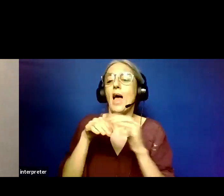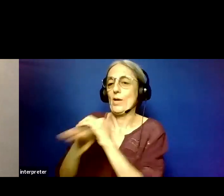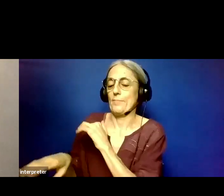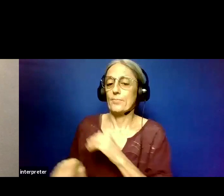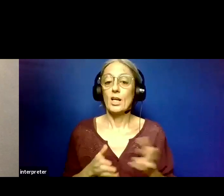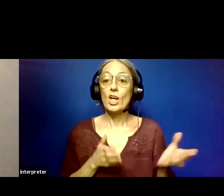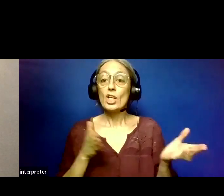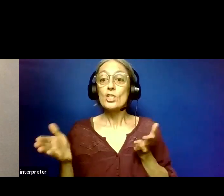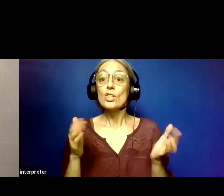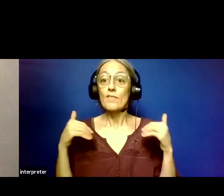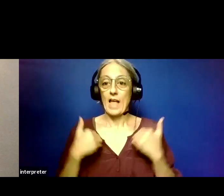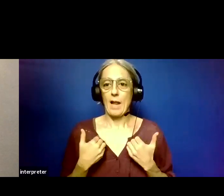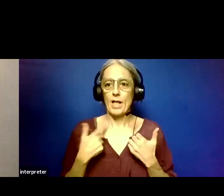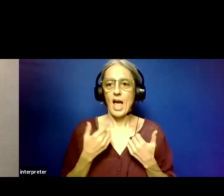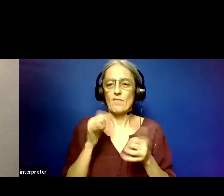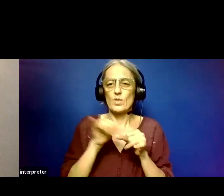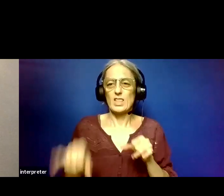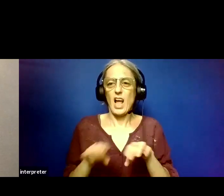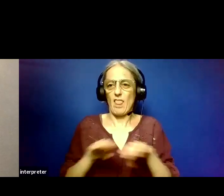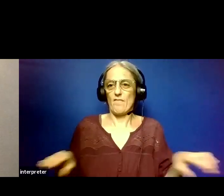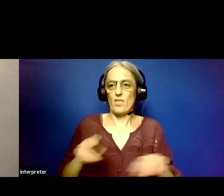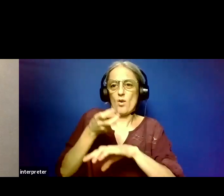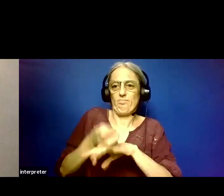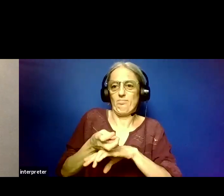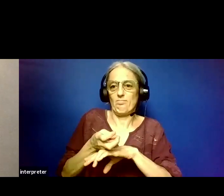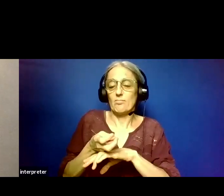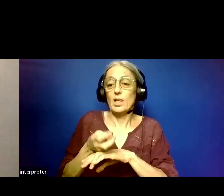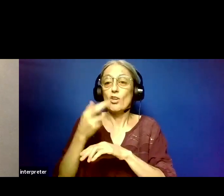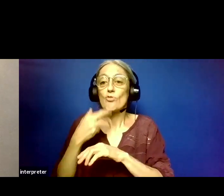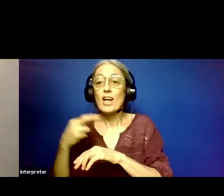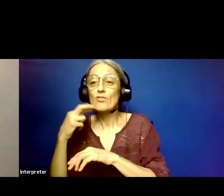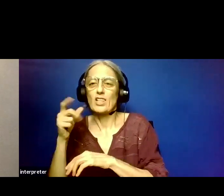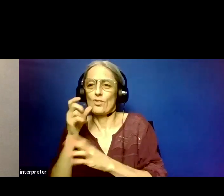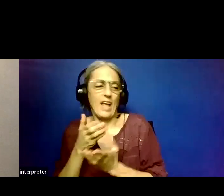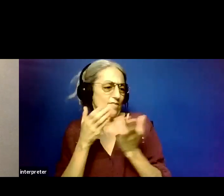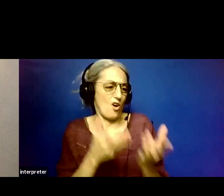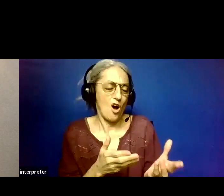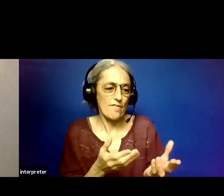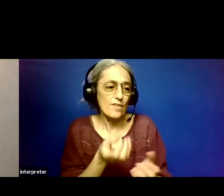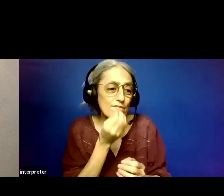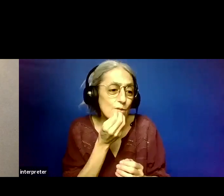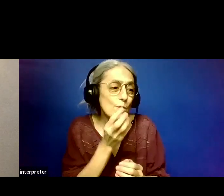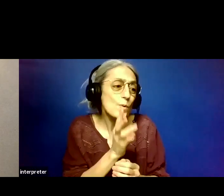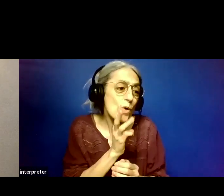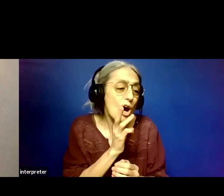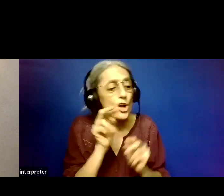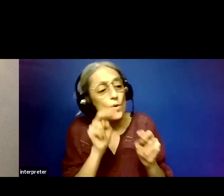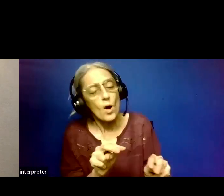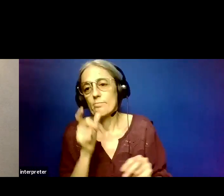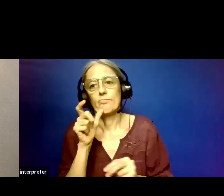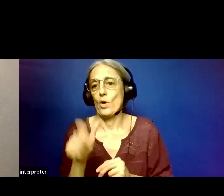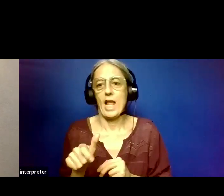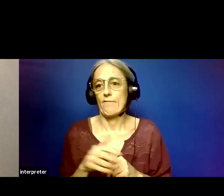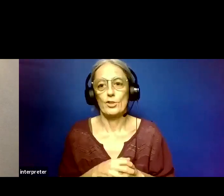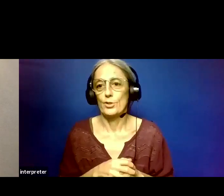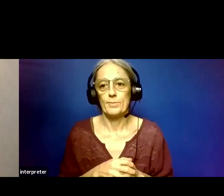floor, and the establishment does not need to offer them water or food or supervise them in any way. Here's another